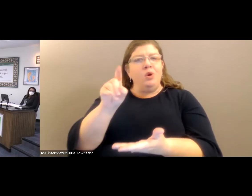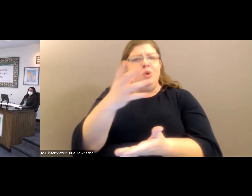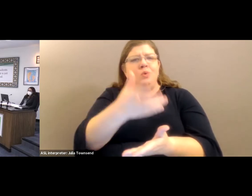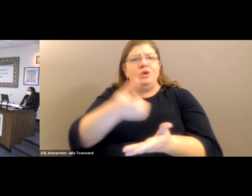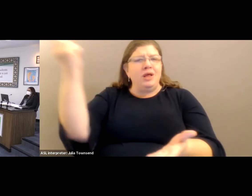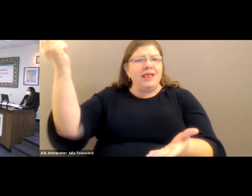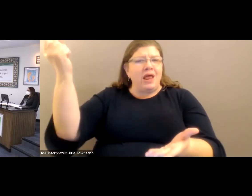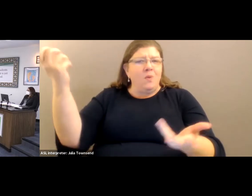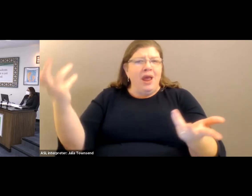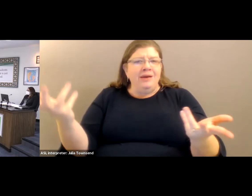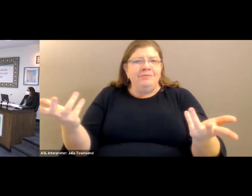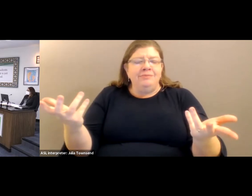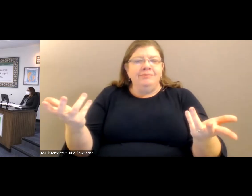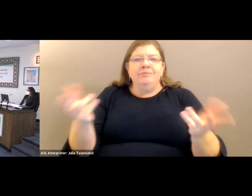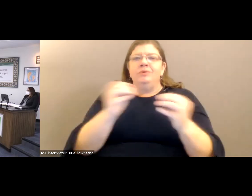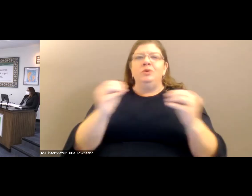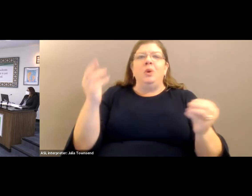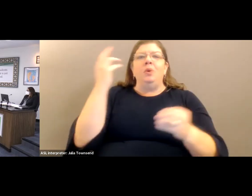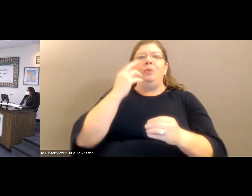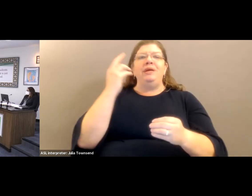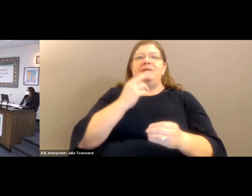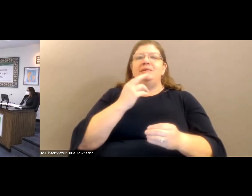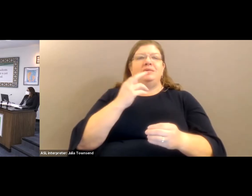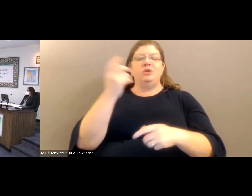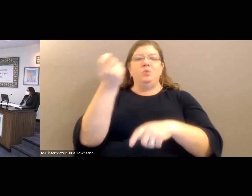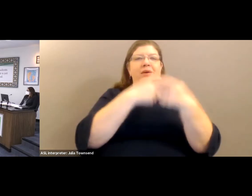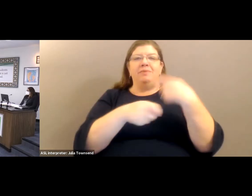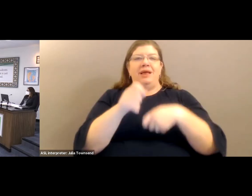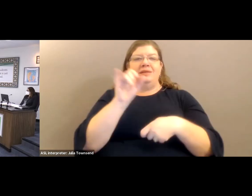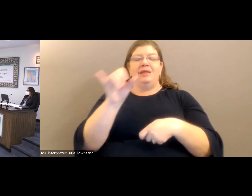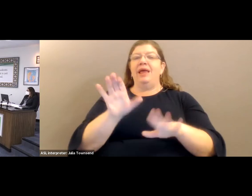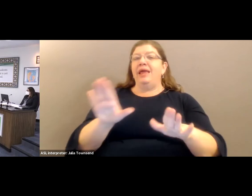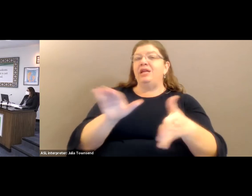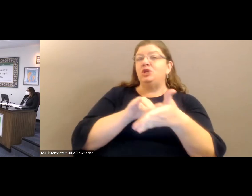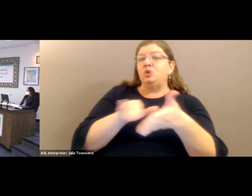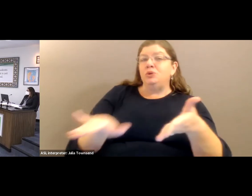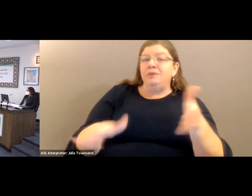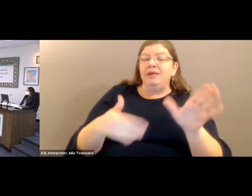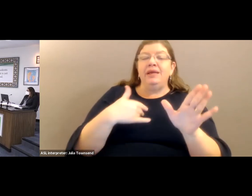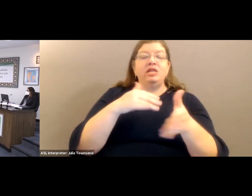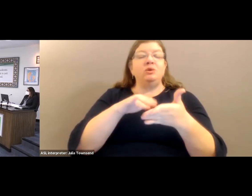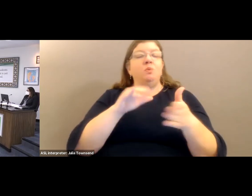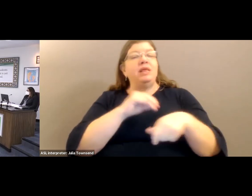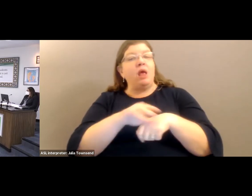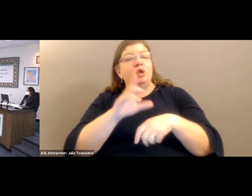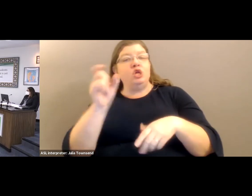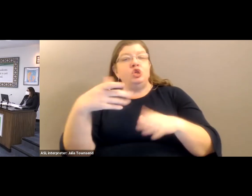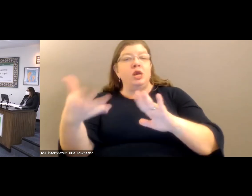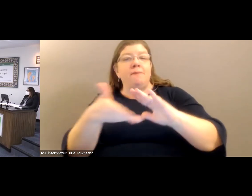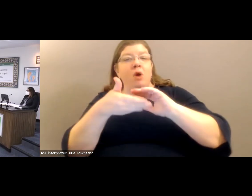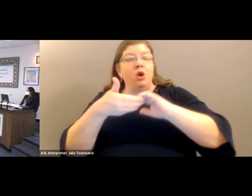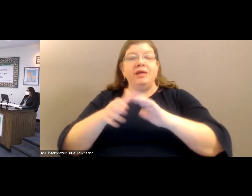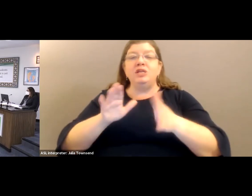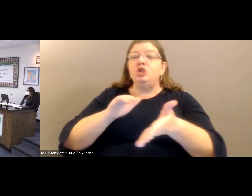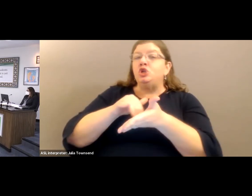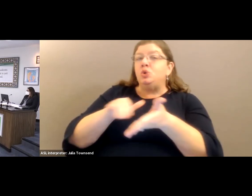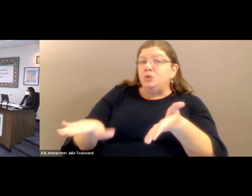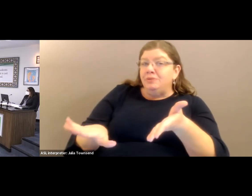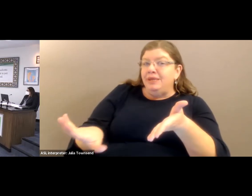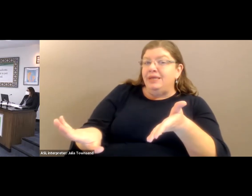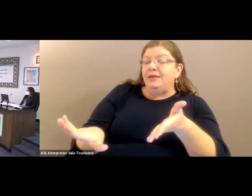them. There is no reason that you should replace it with counseling. They should partner with them. Excuse